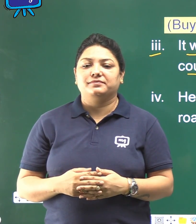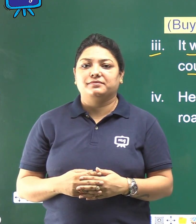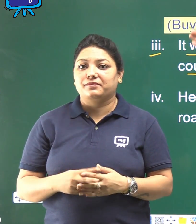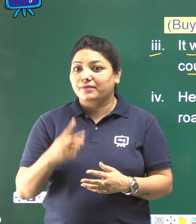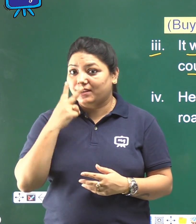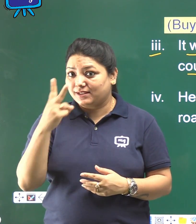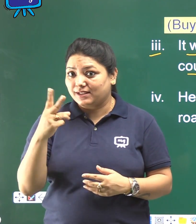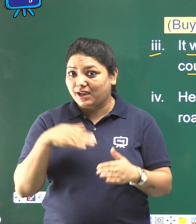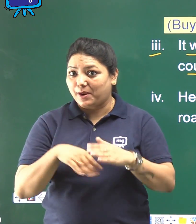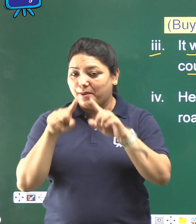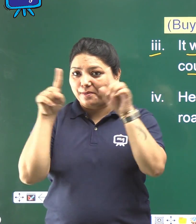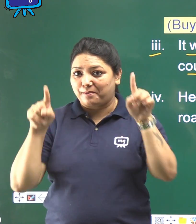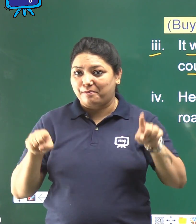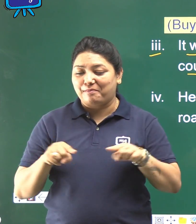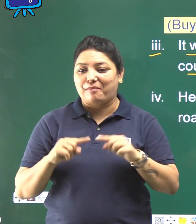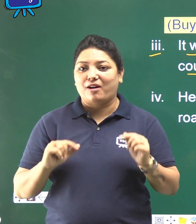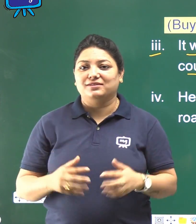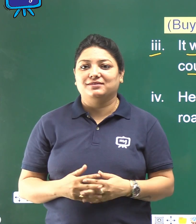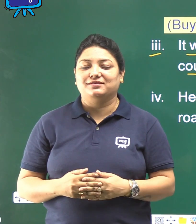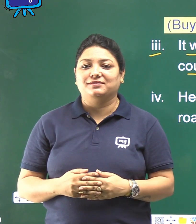See in the box.